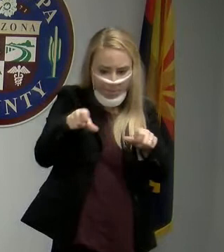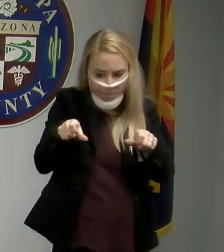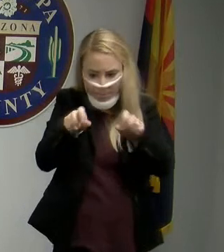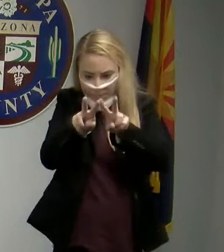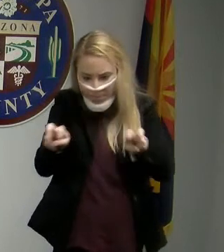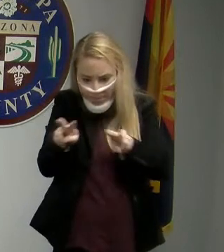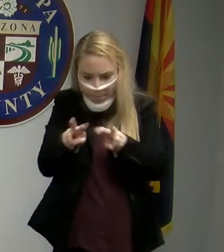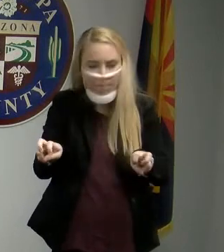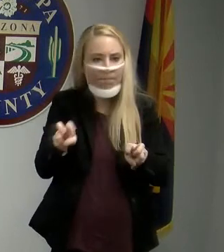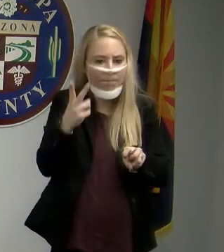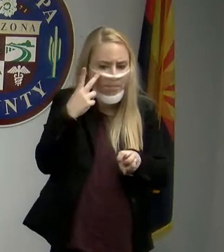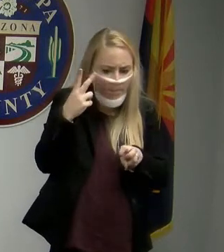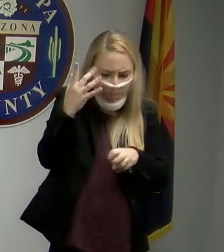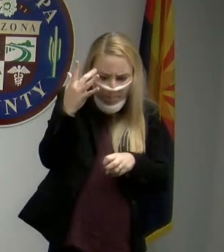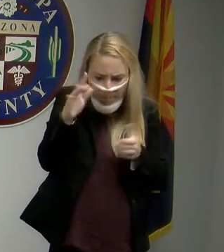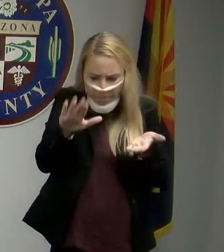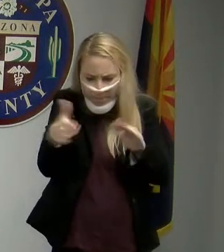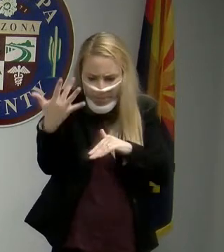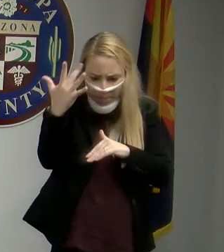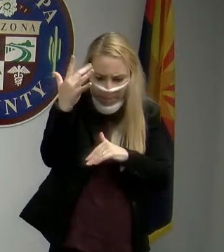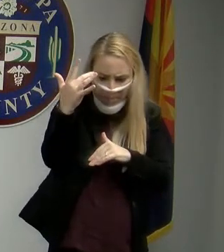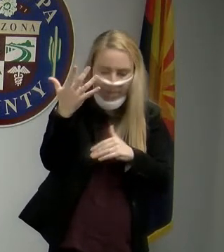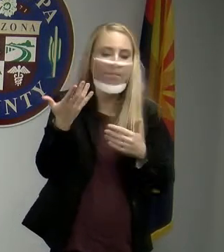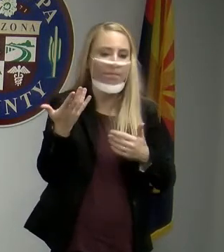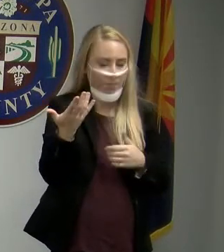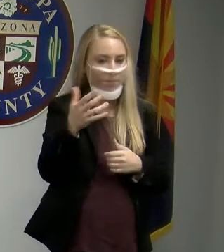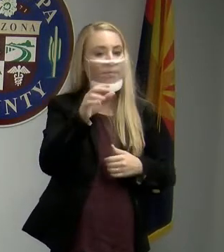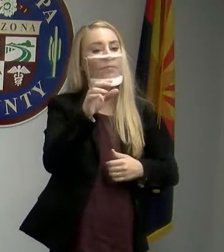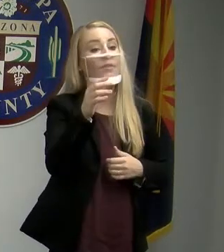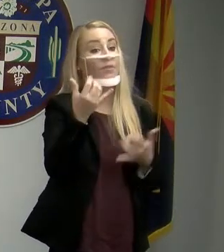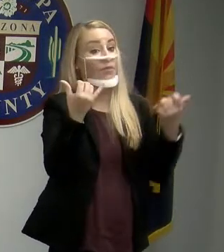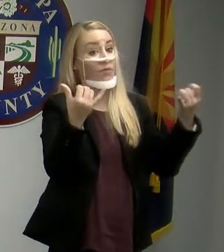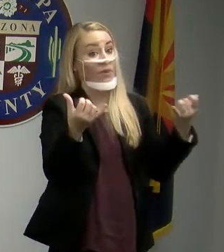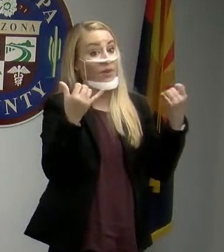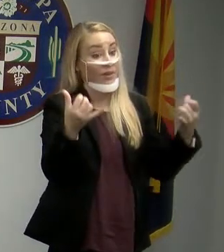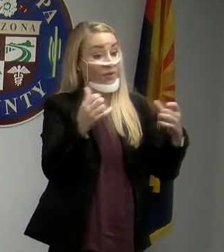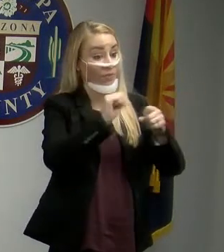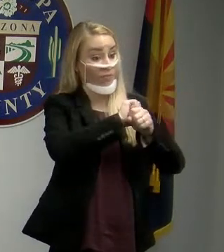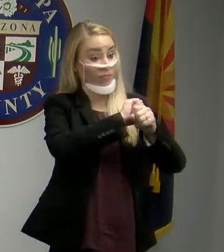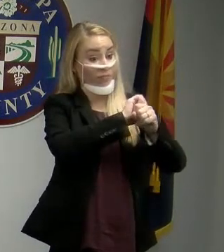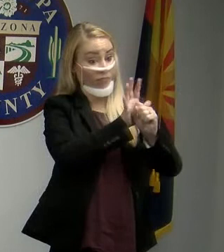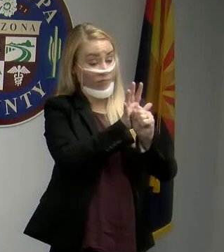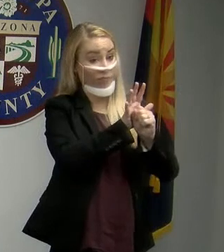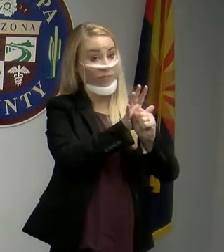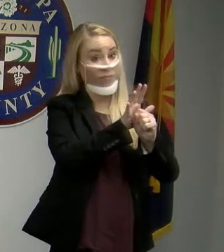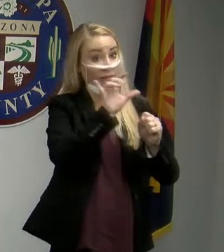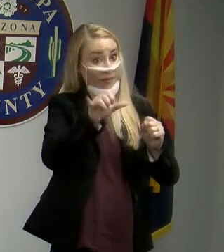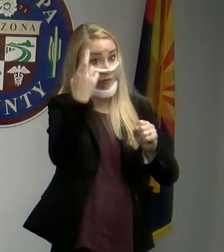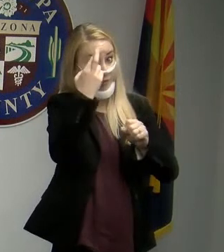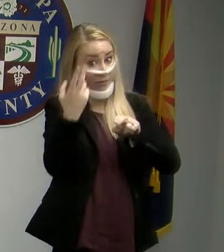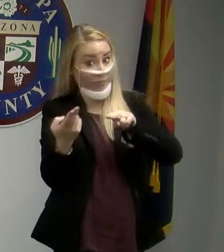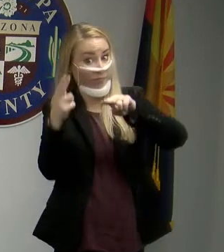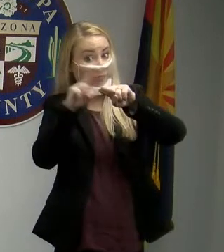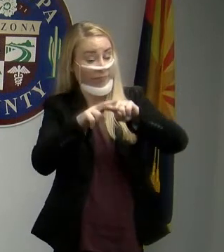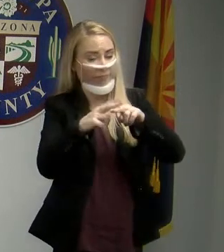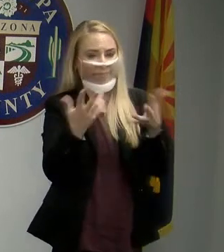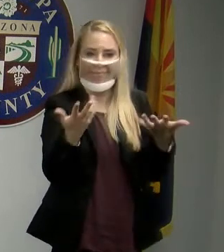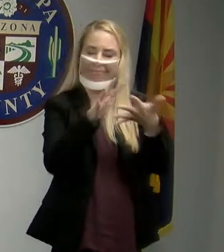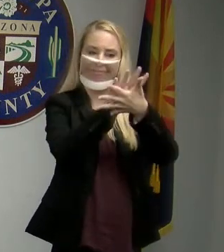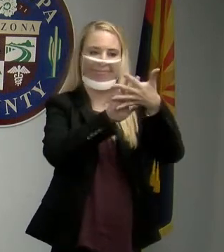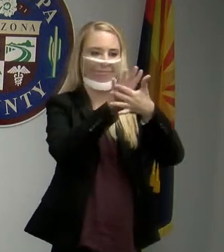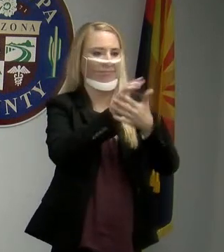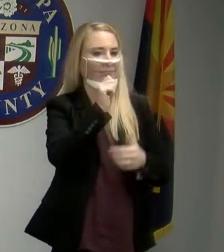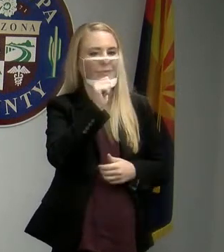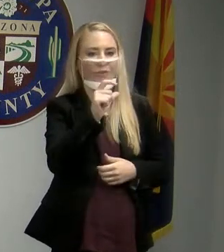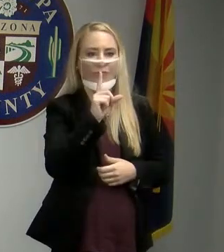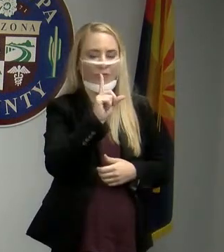death. Correct. And so yes, it's had. It's unclear right now if COVID-19 is having this, but we have had a larger